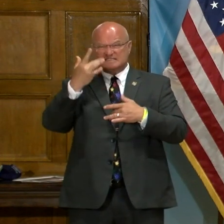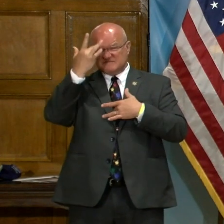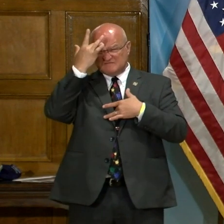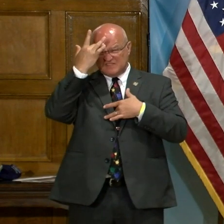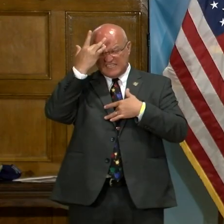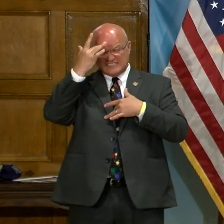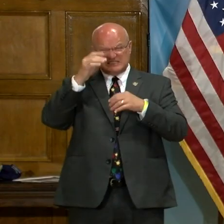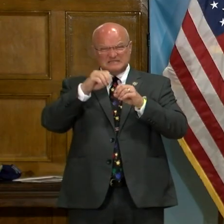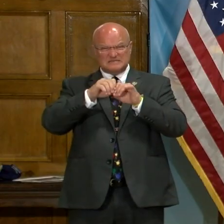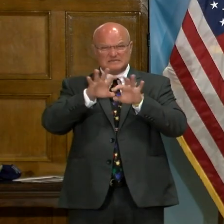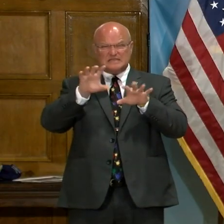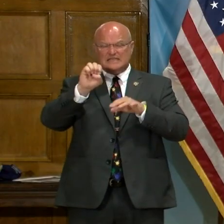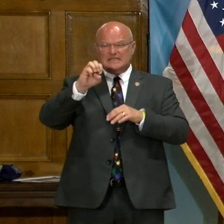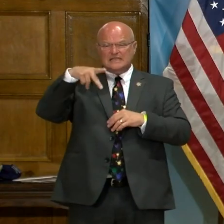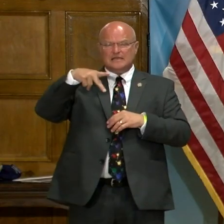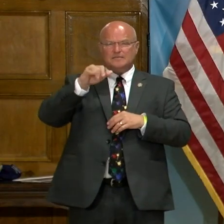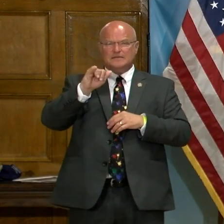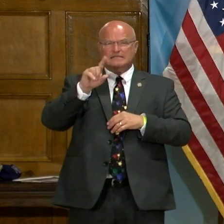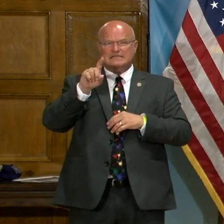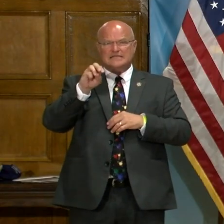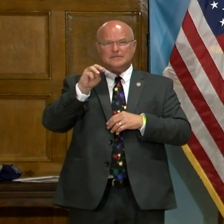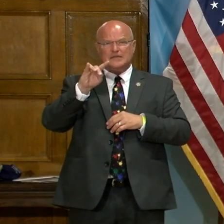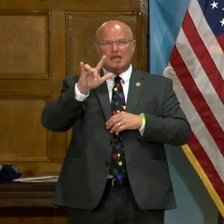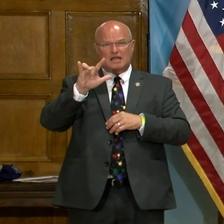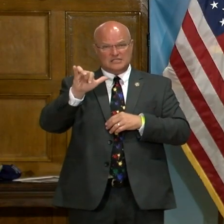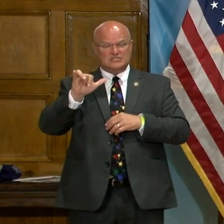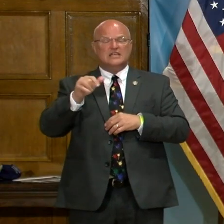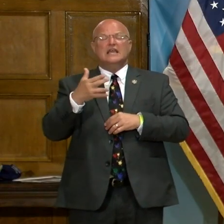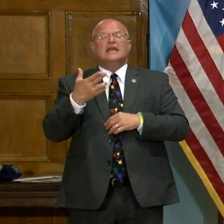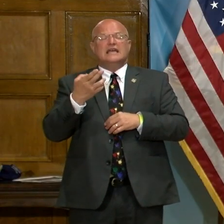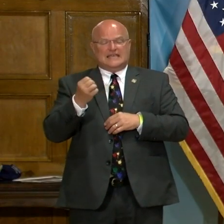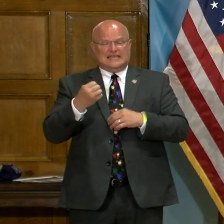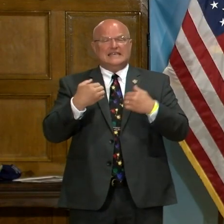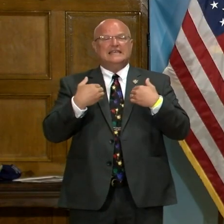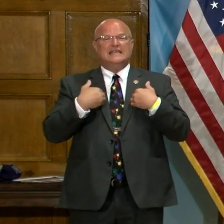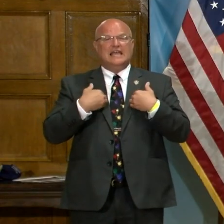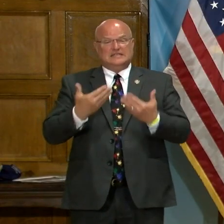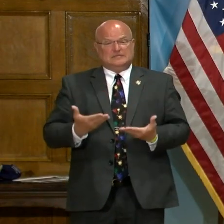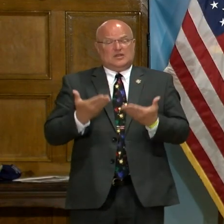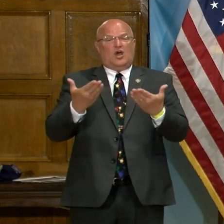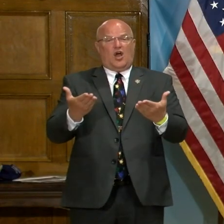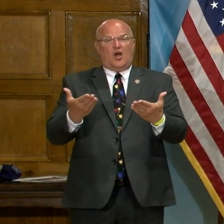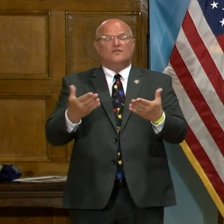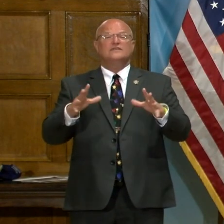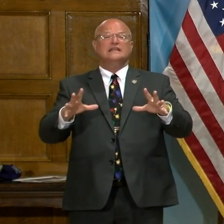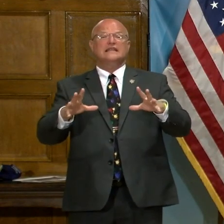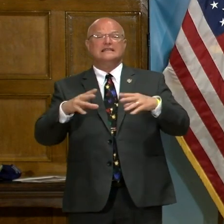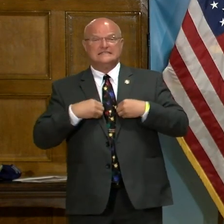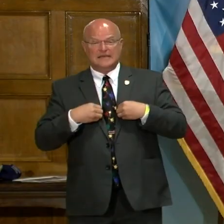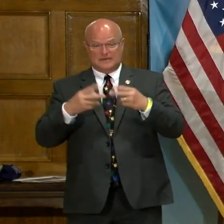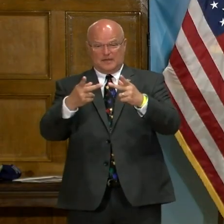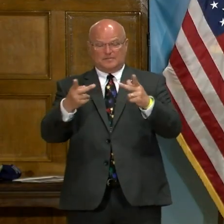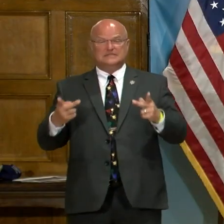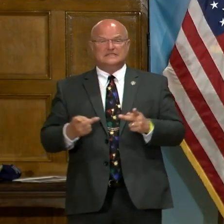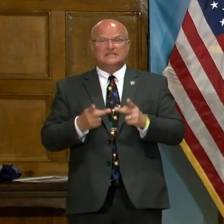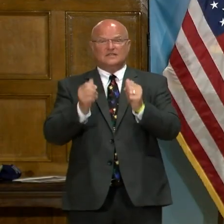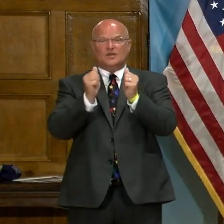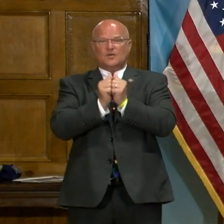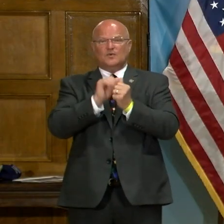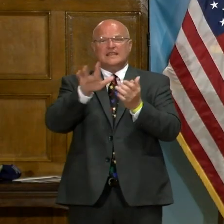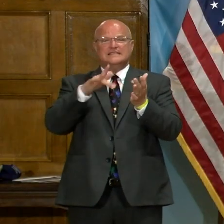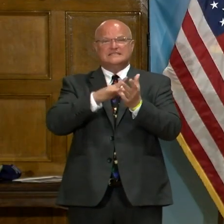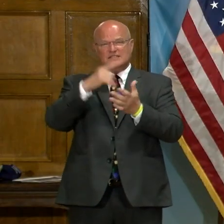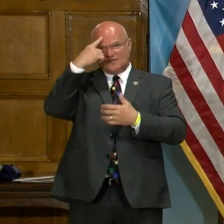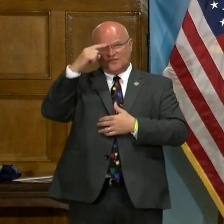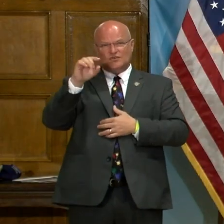infectious disease and epidemiology. And so he has been offered and has accepted a position with the